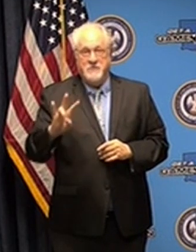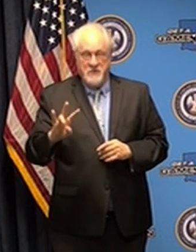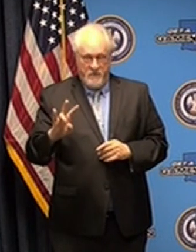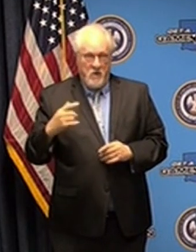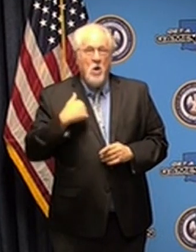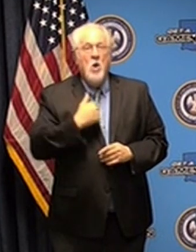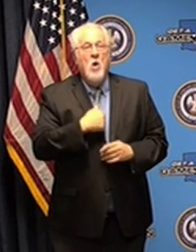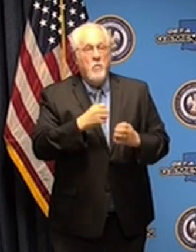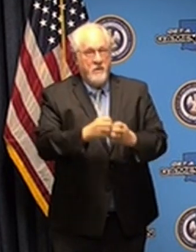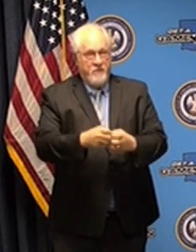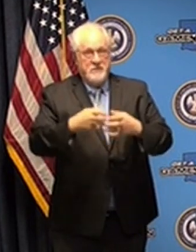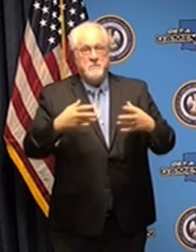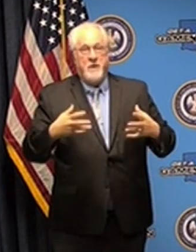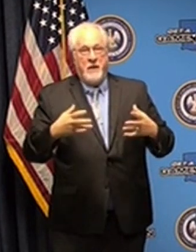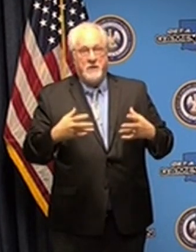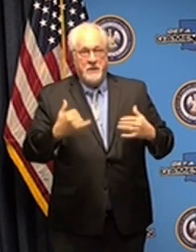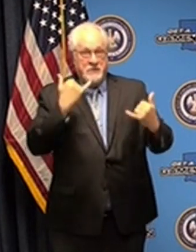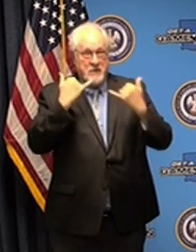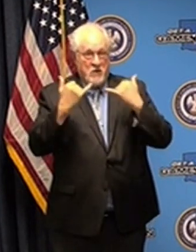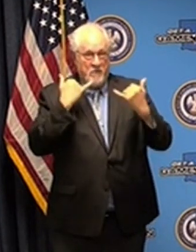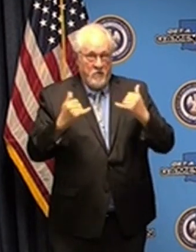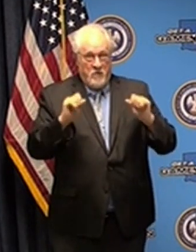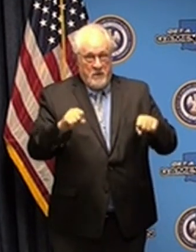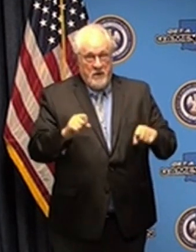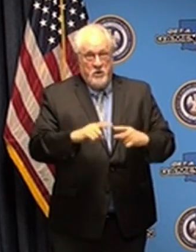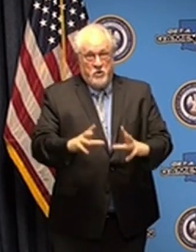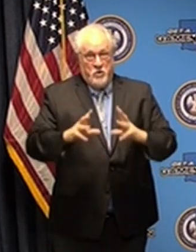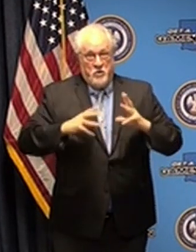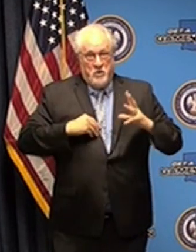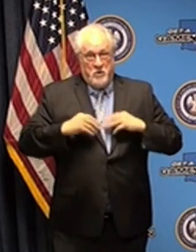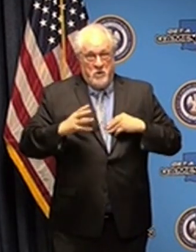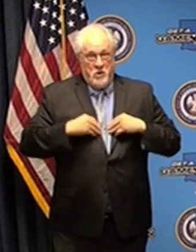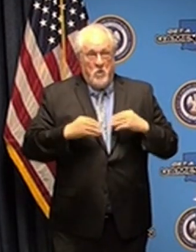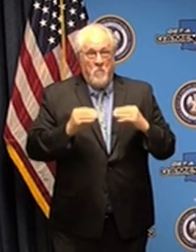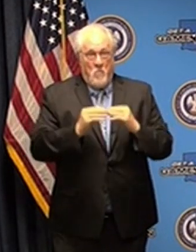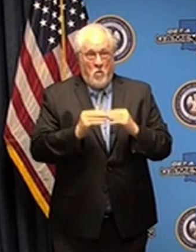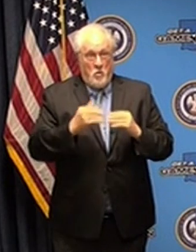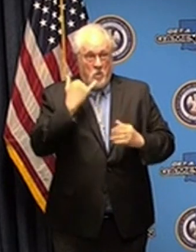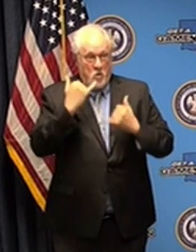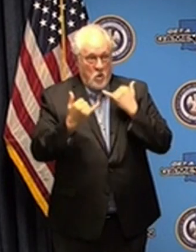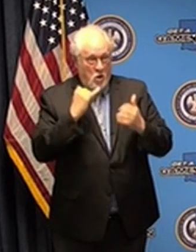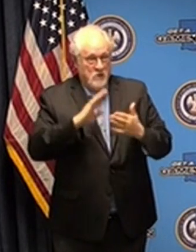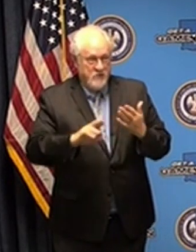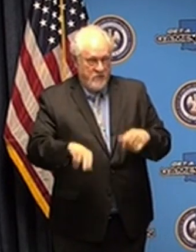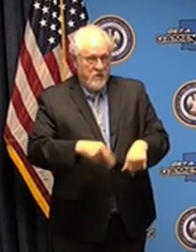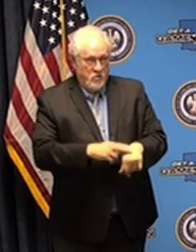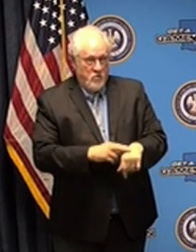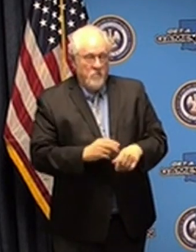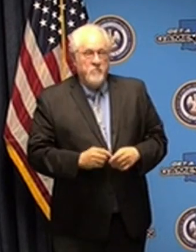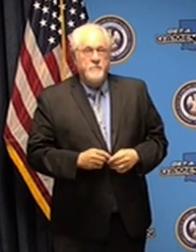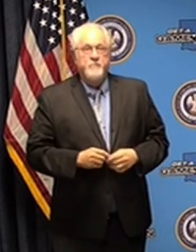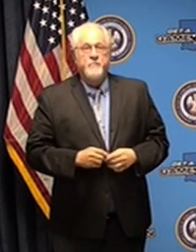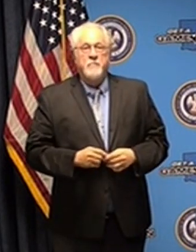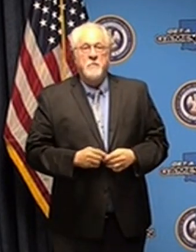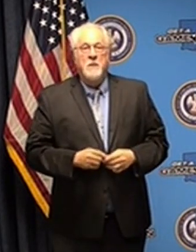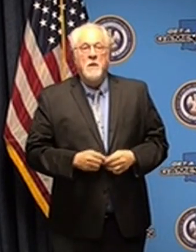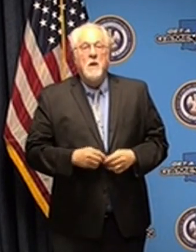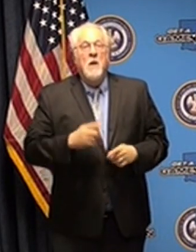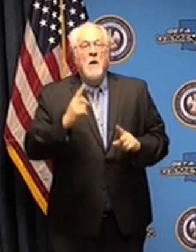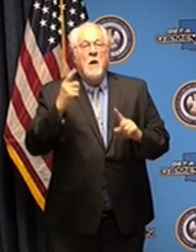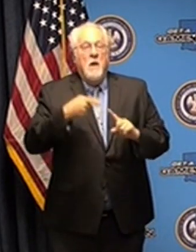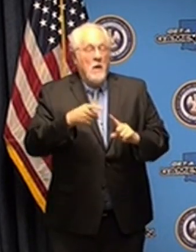1-866-310-7977, and we have expanded telephone capacity to handle a larger call volume than we would normally experience.